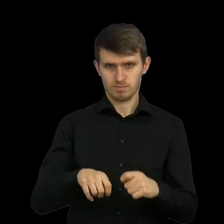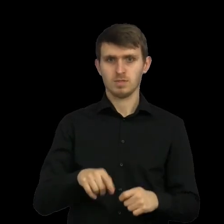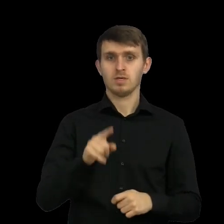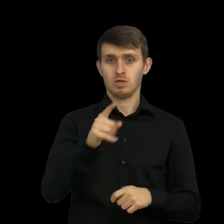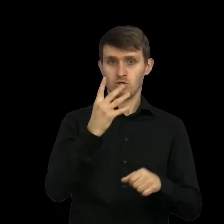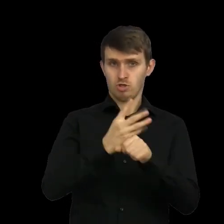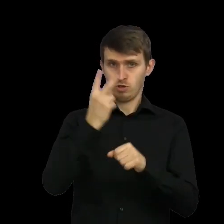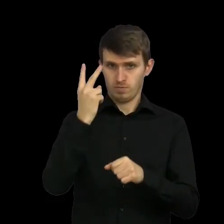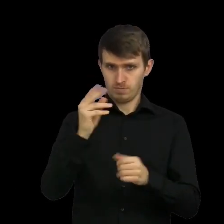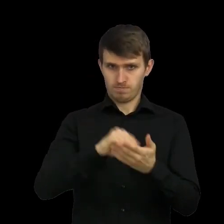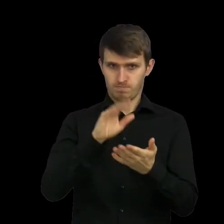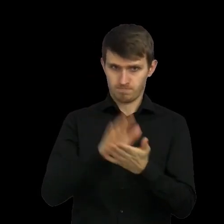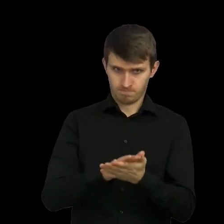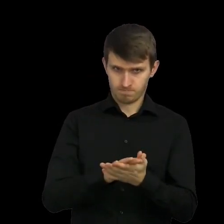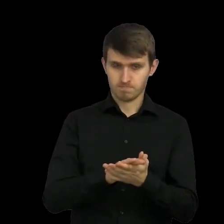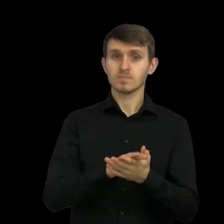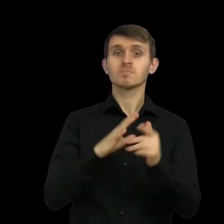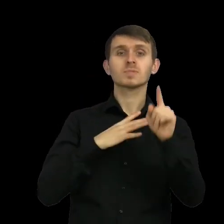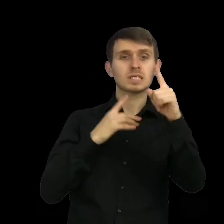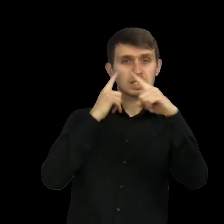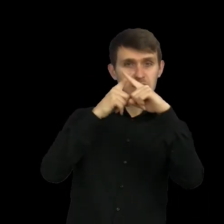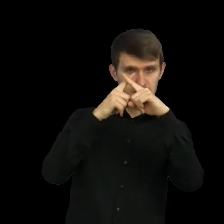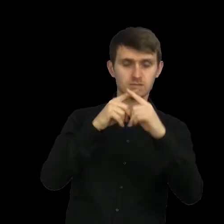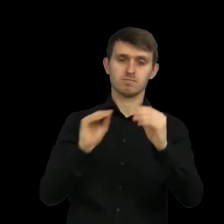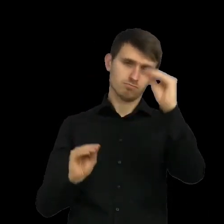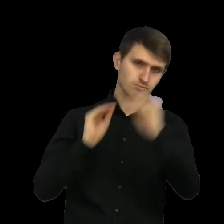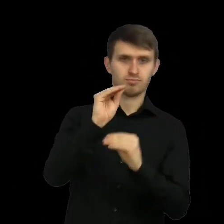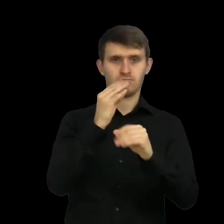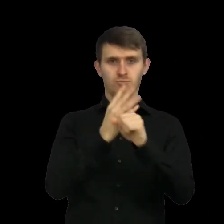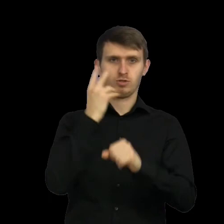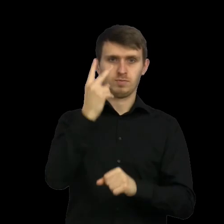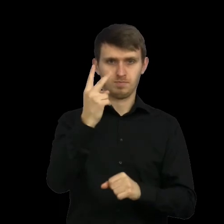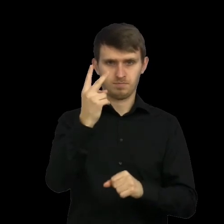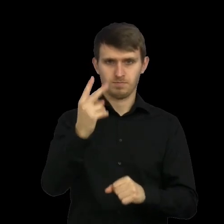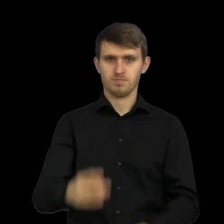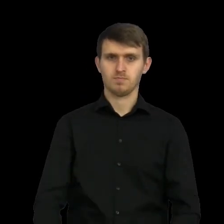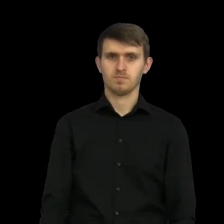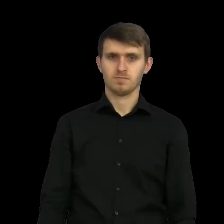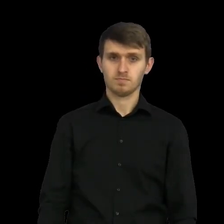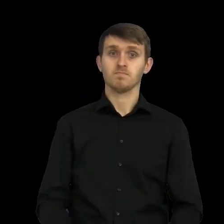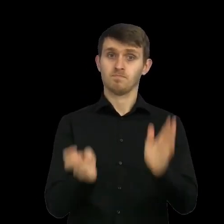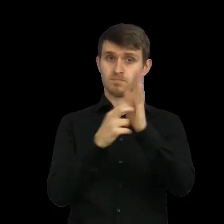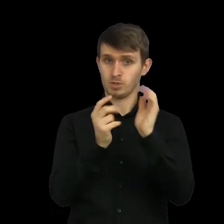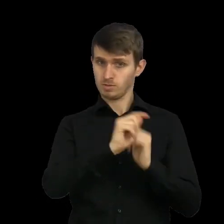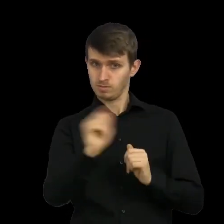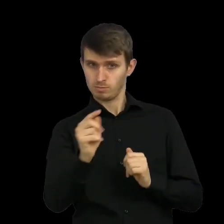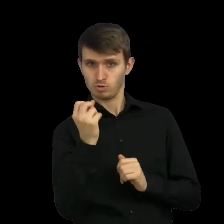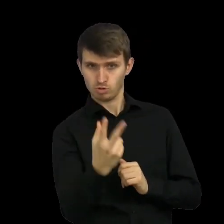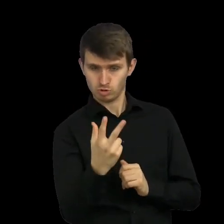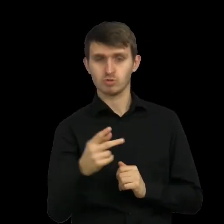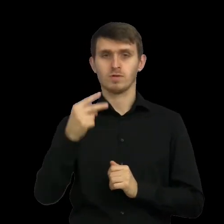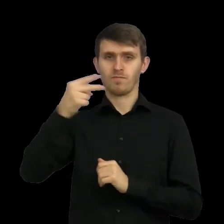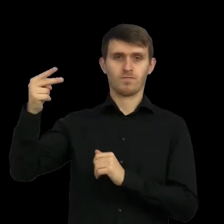into our original equation. So we have 42 in place for x over 3